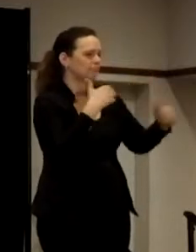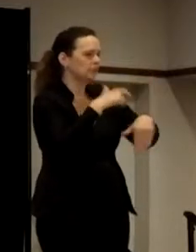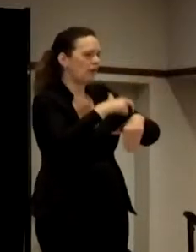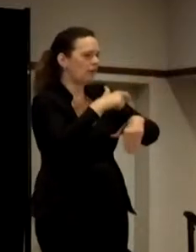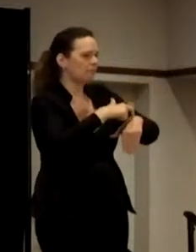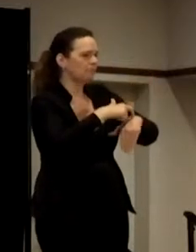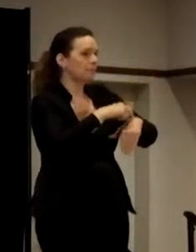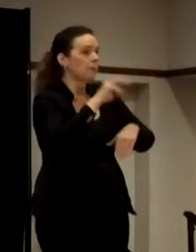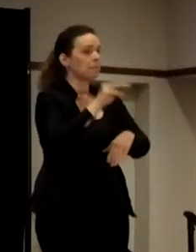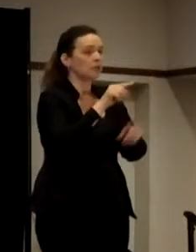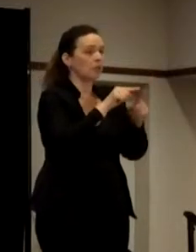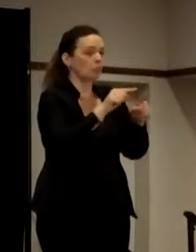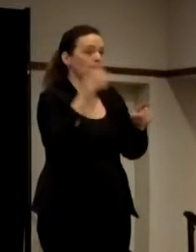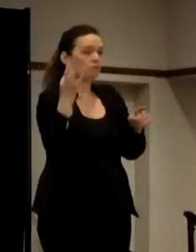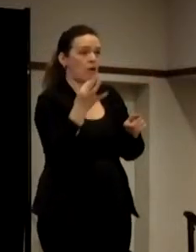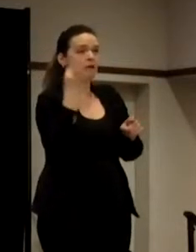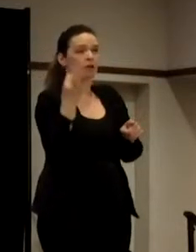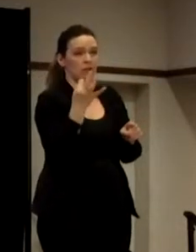On Center,